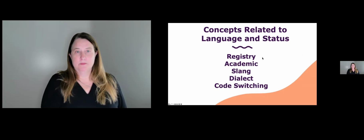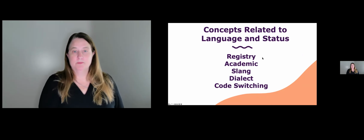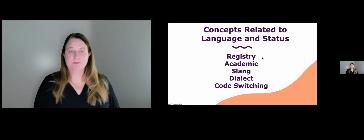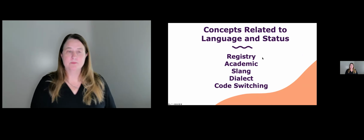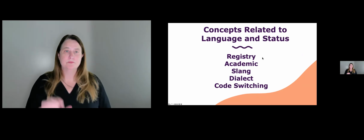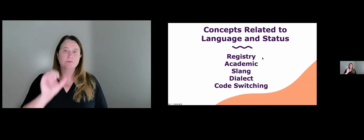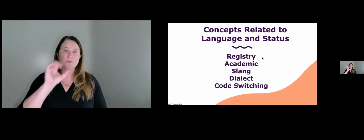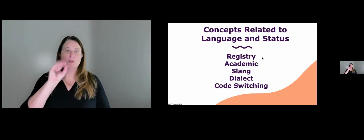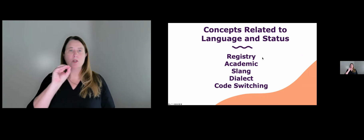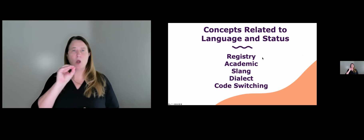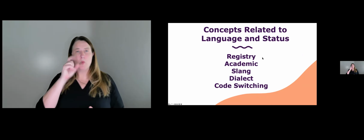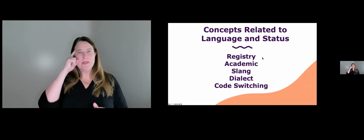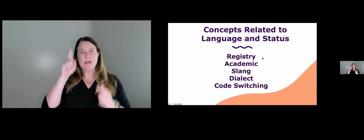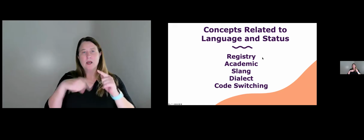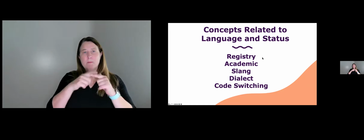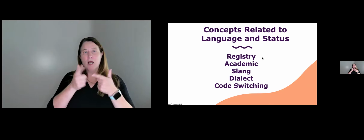informal language.